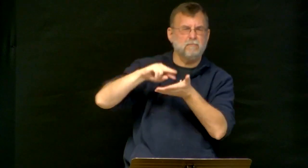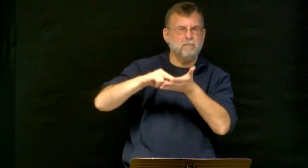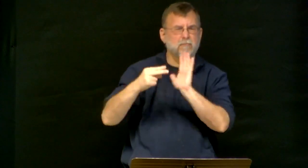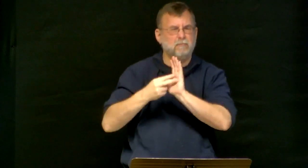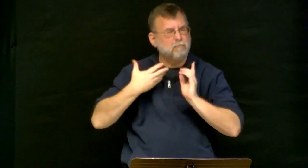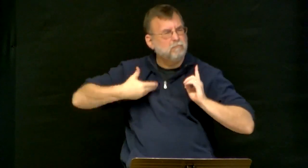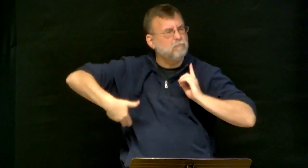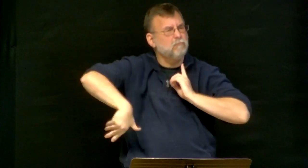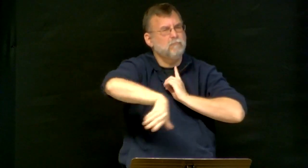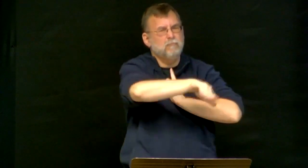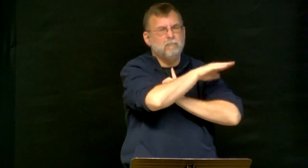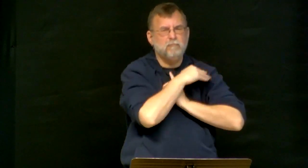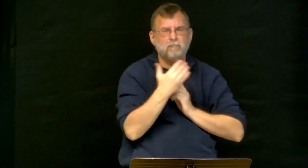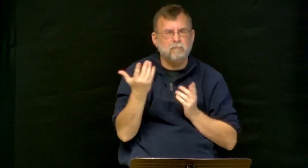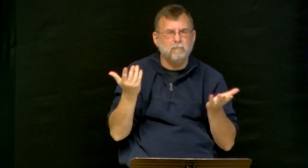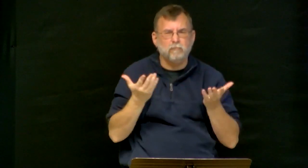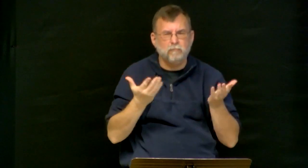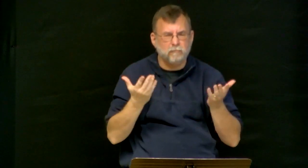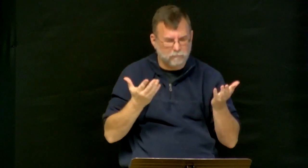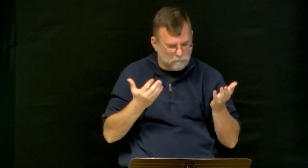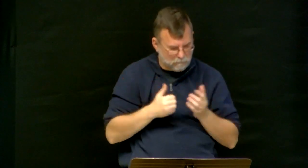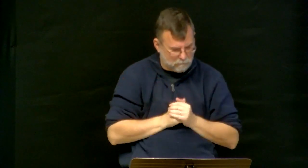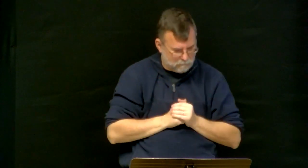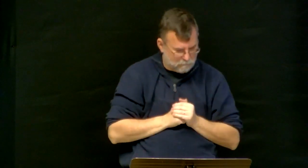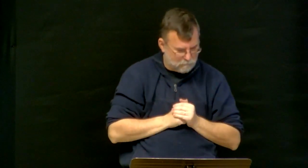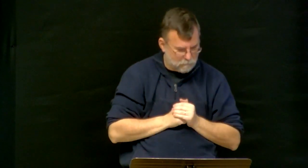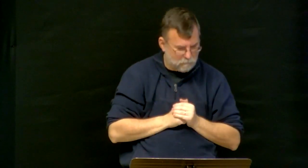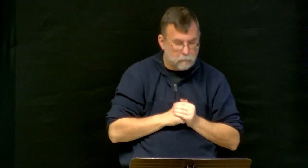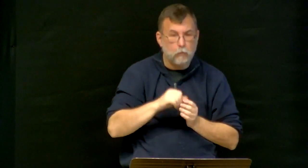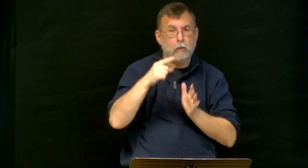And why do we have a scarf? What is the meaning of a scarf on a snowman?